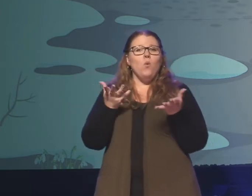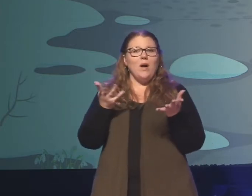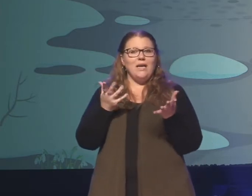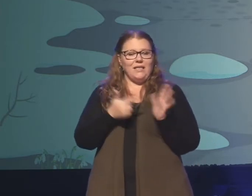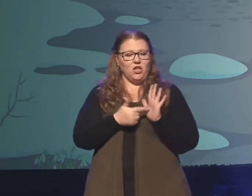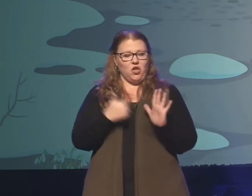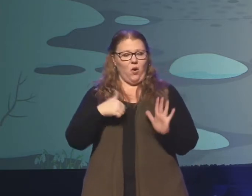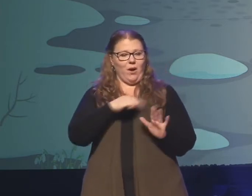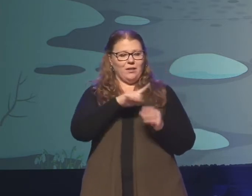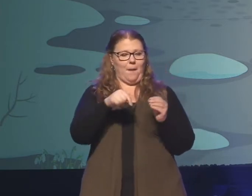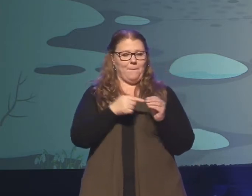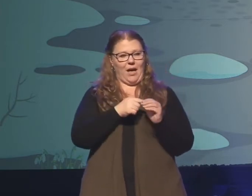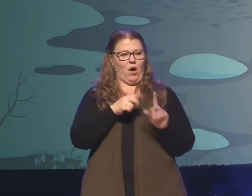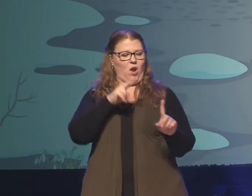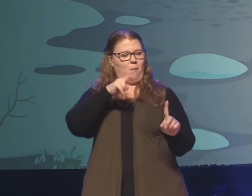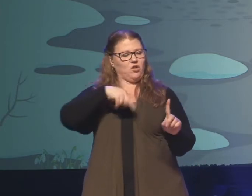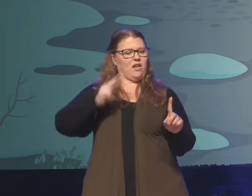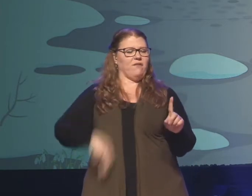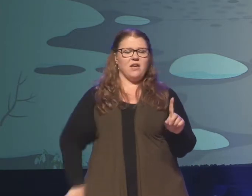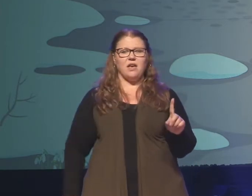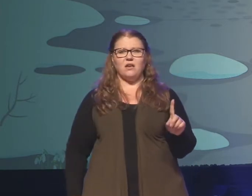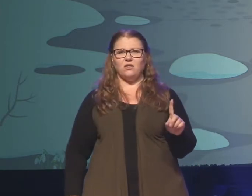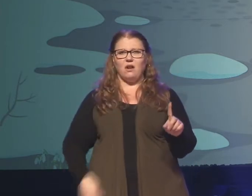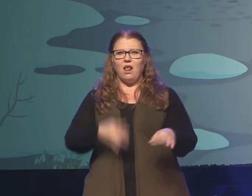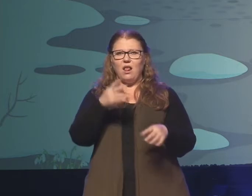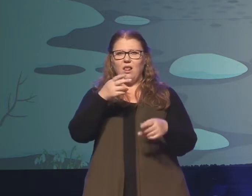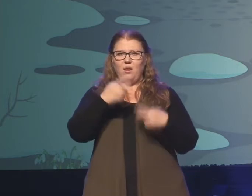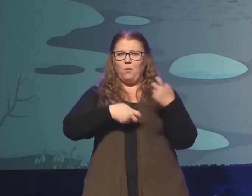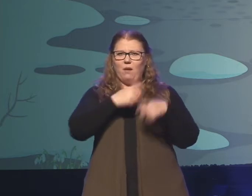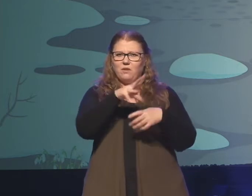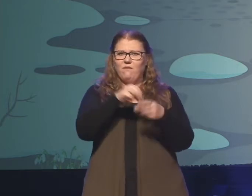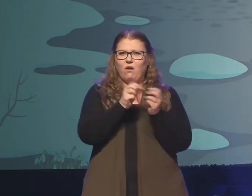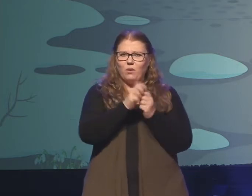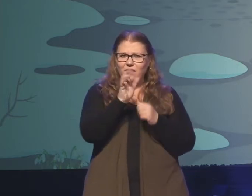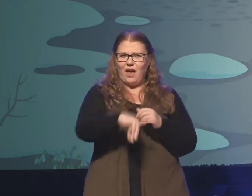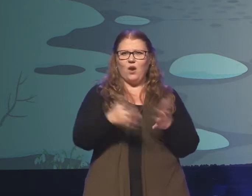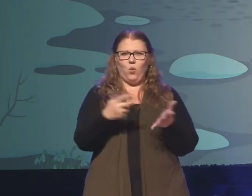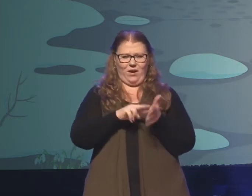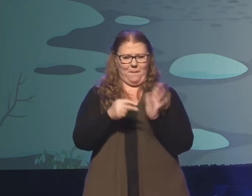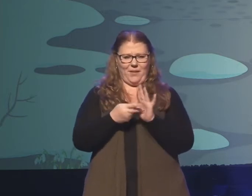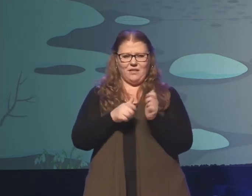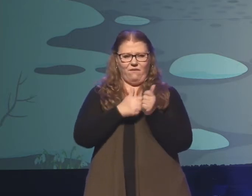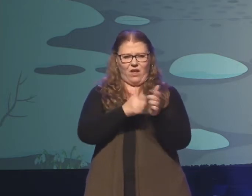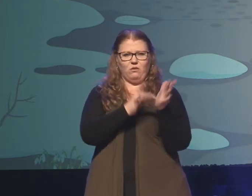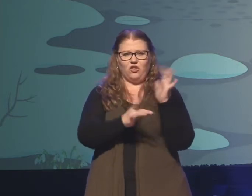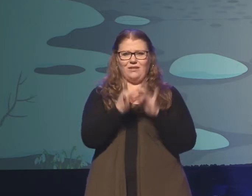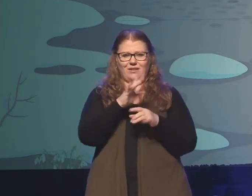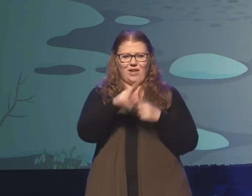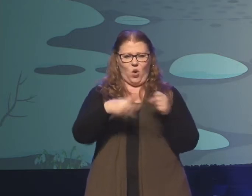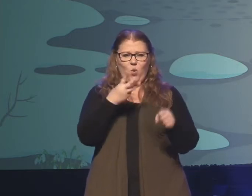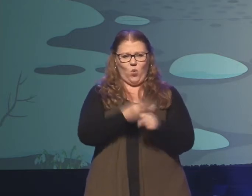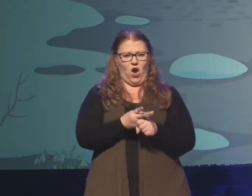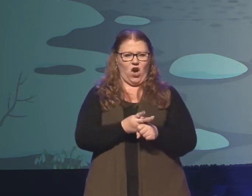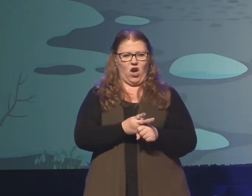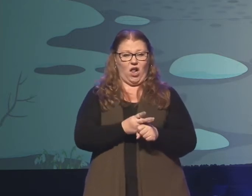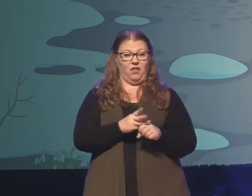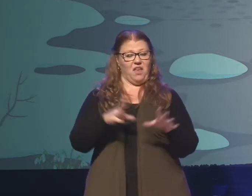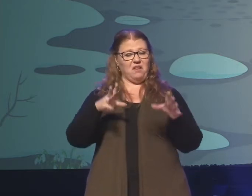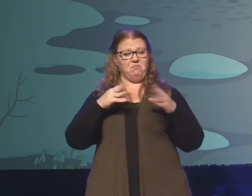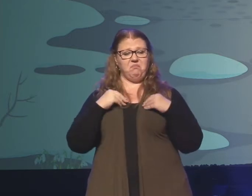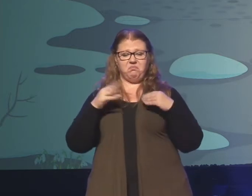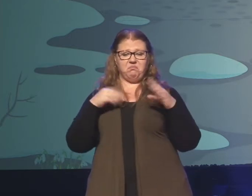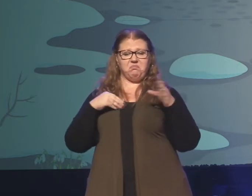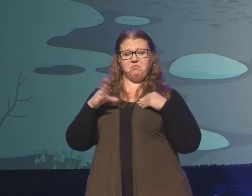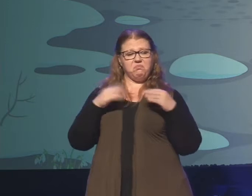us about objectification and the problems of objectification and what it means to follow Jesus in a world that is perfectly okay with